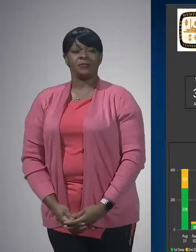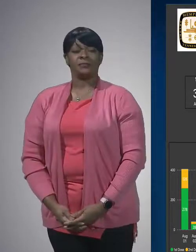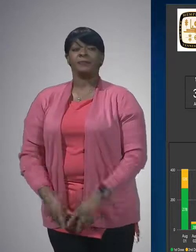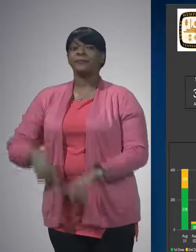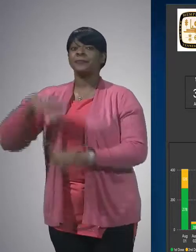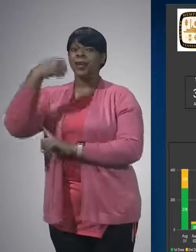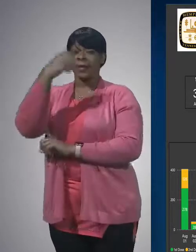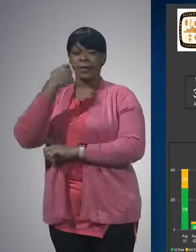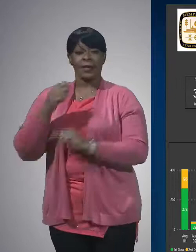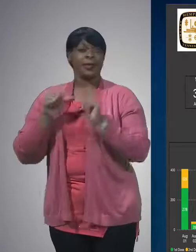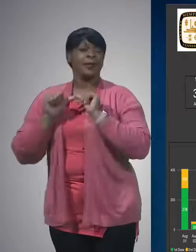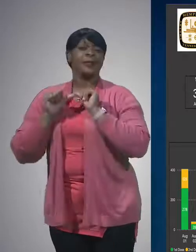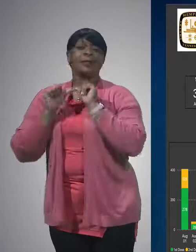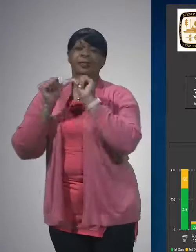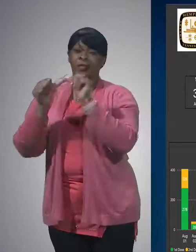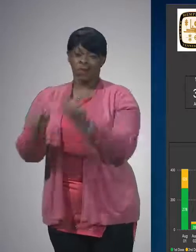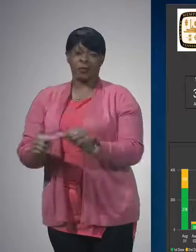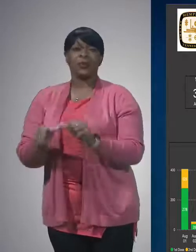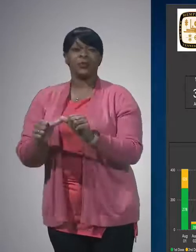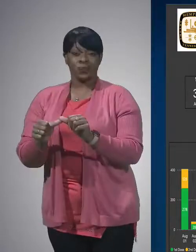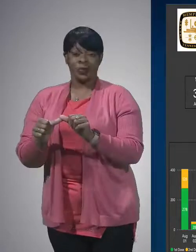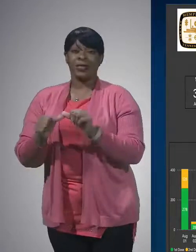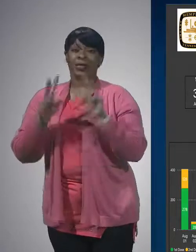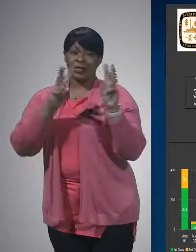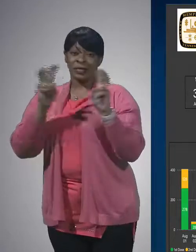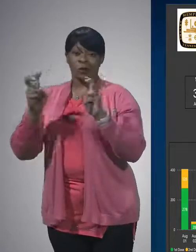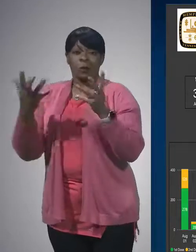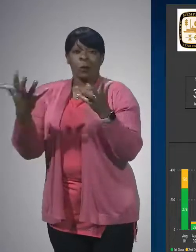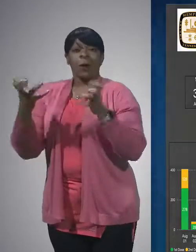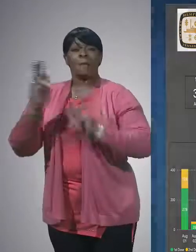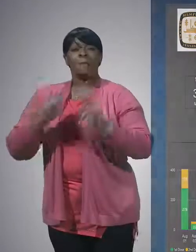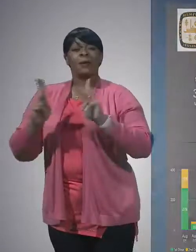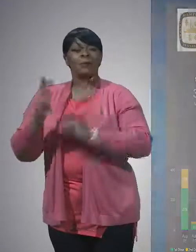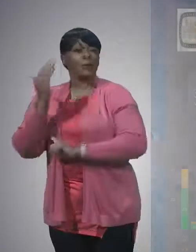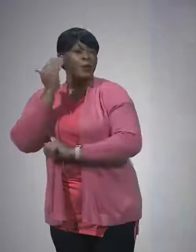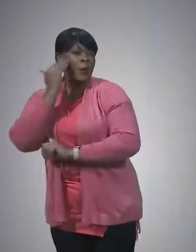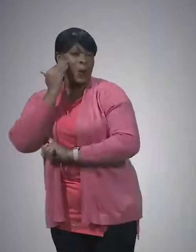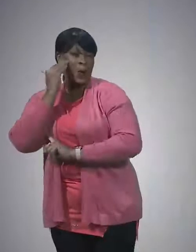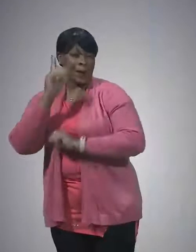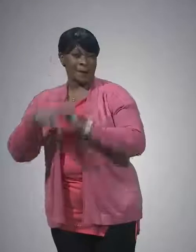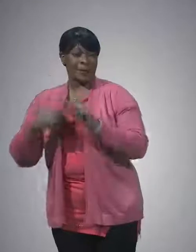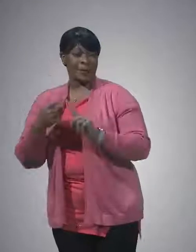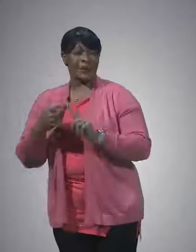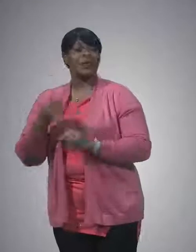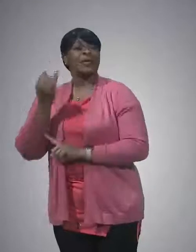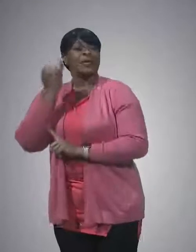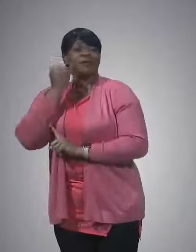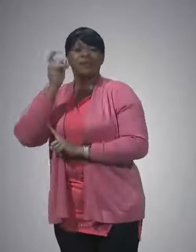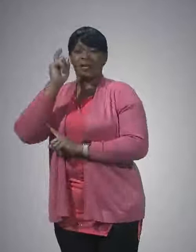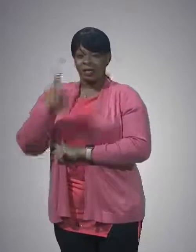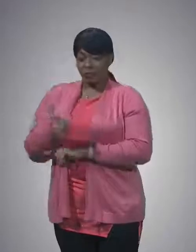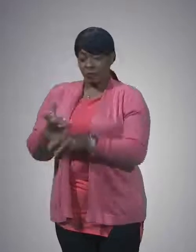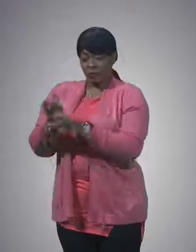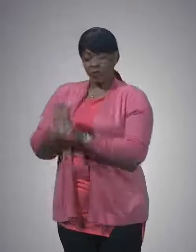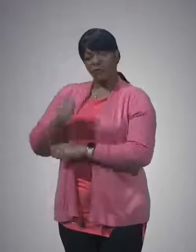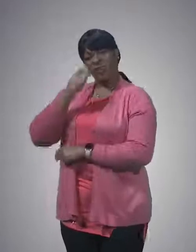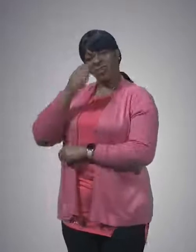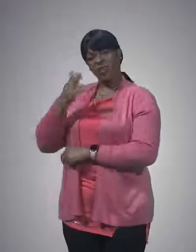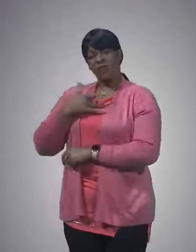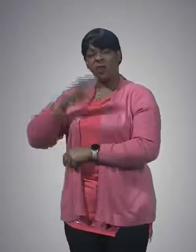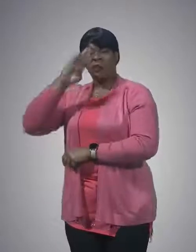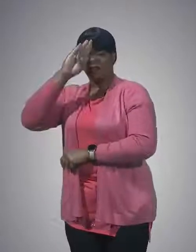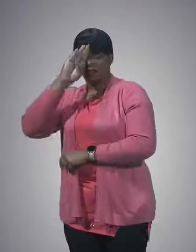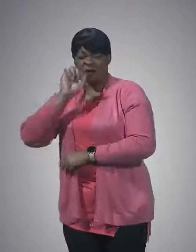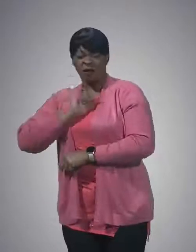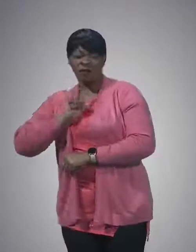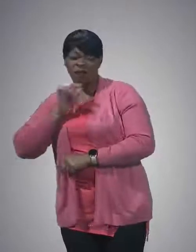Testing continues to be an issue that we want people to be aware of. If you need to get a test because you're symptomatic, we